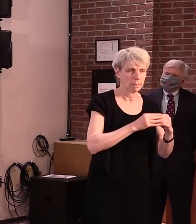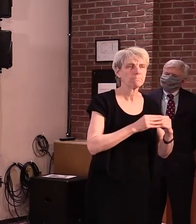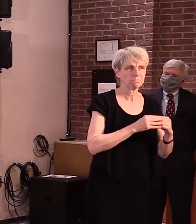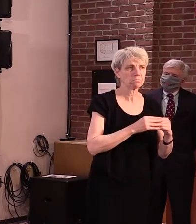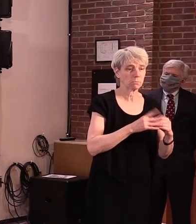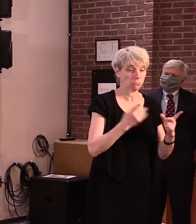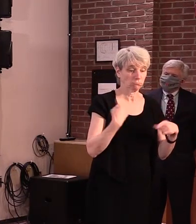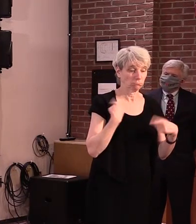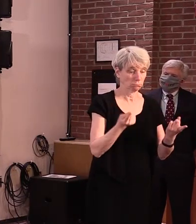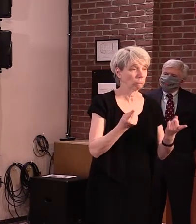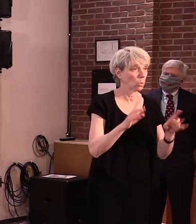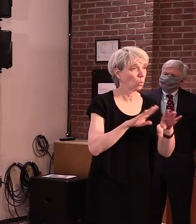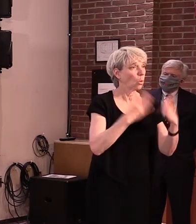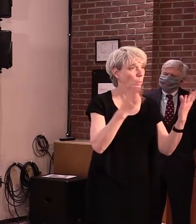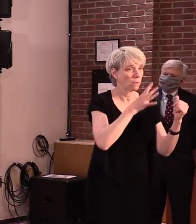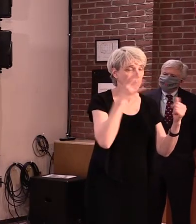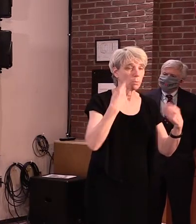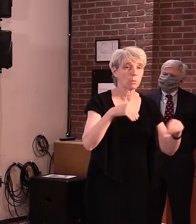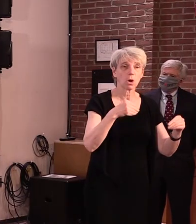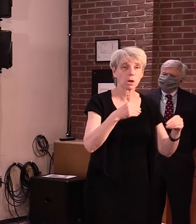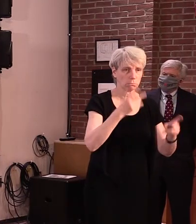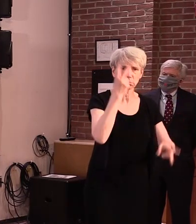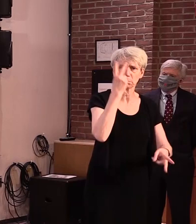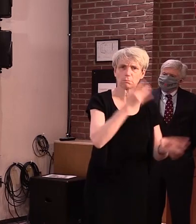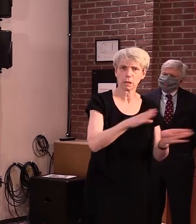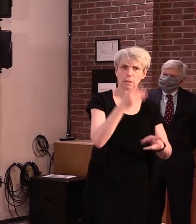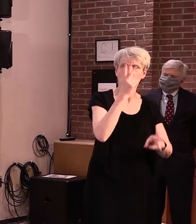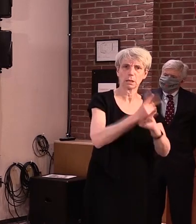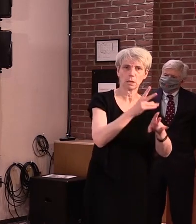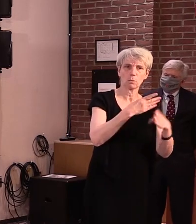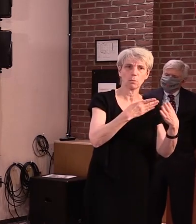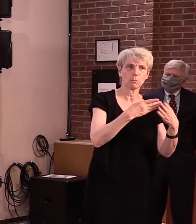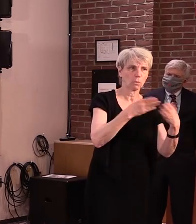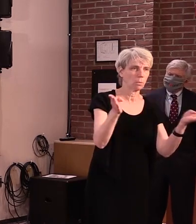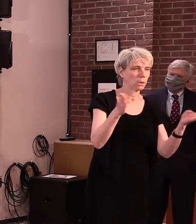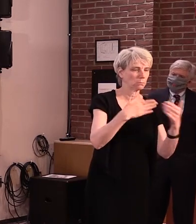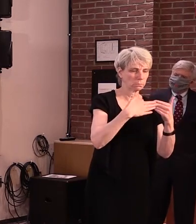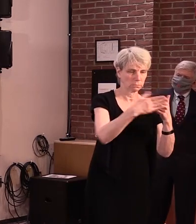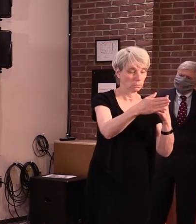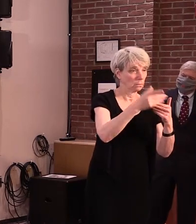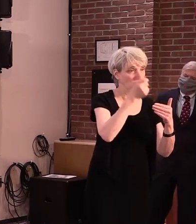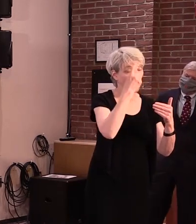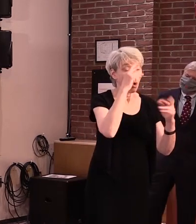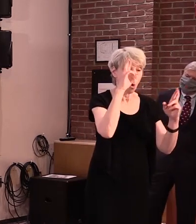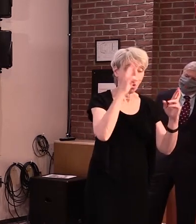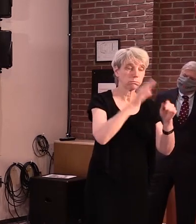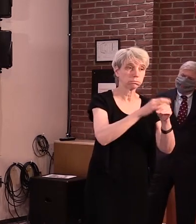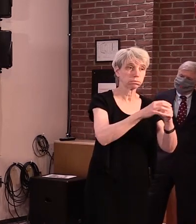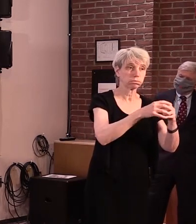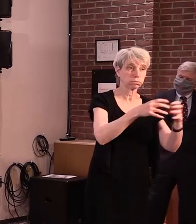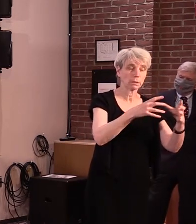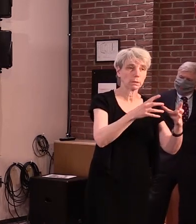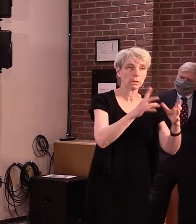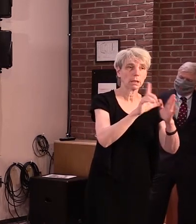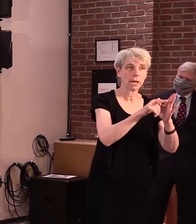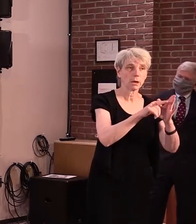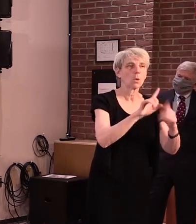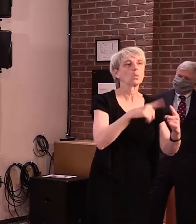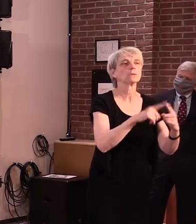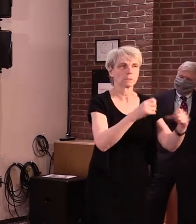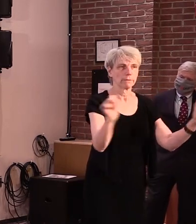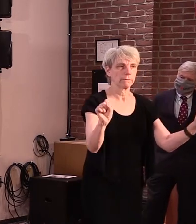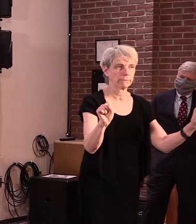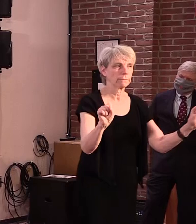But they have been open and will continue to be open for the foreseeable future and hopefully expand as it gets safer.